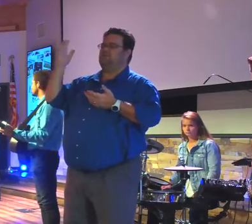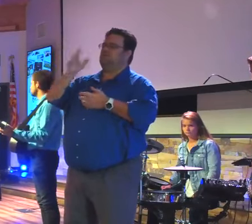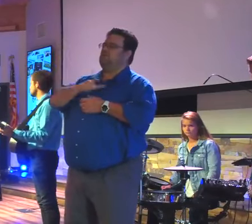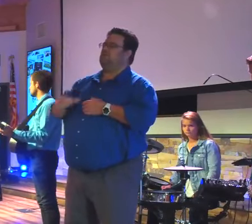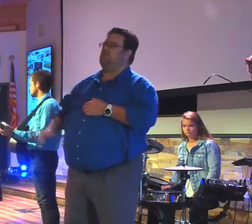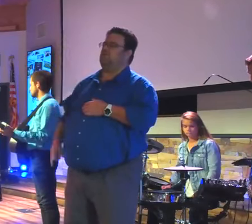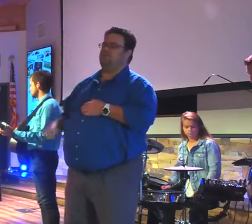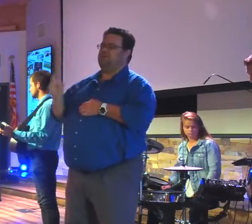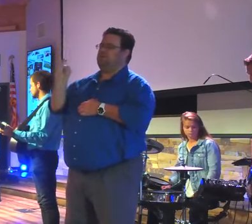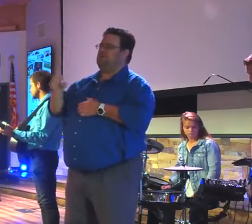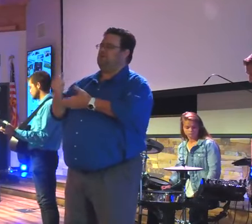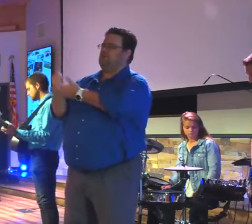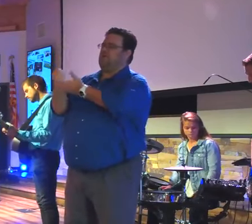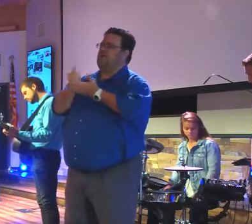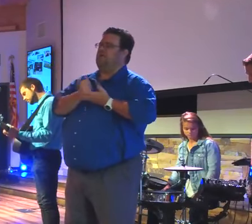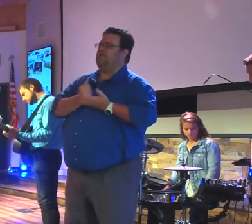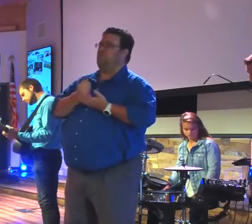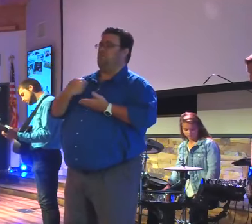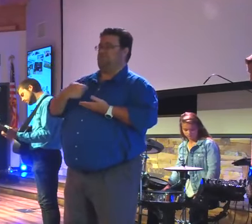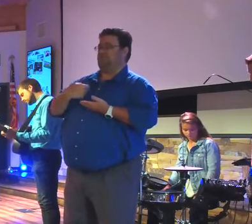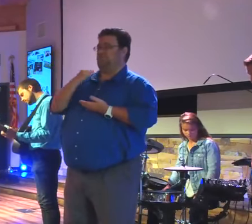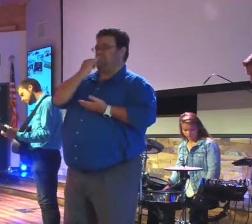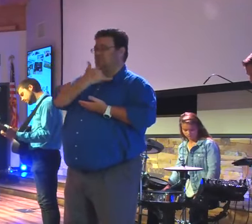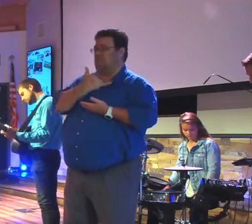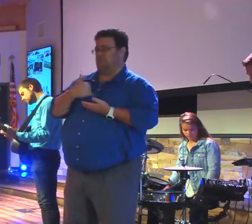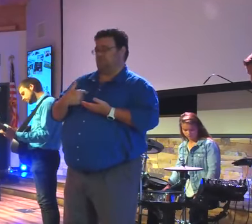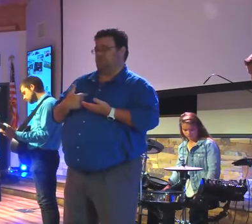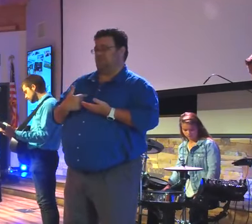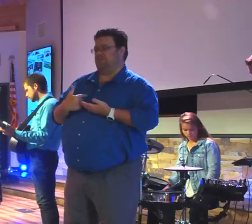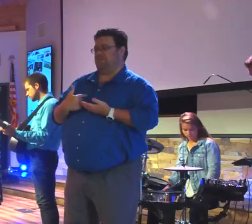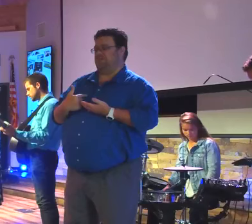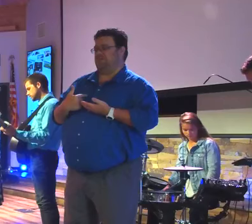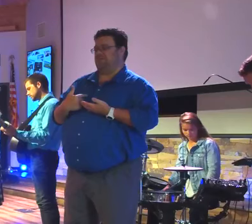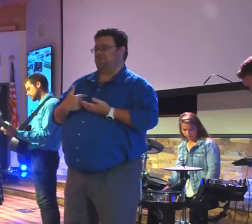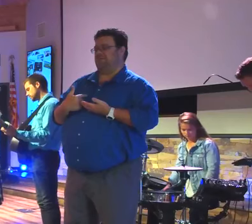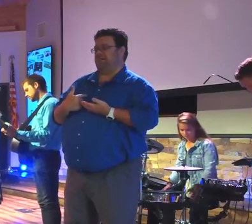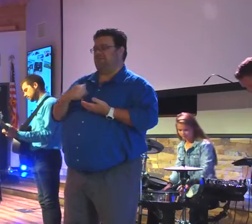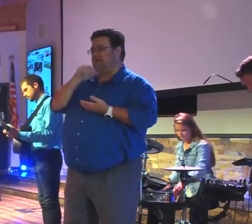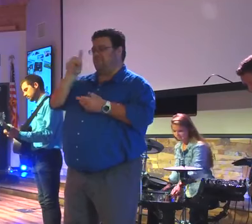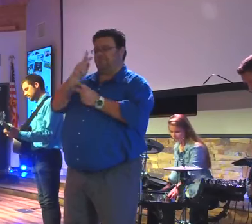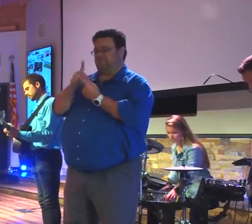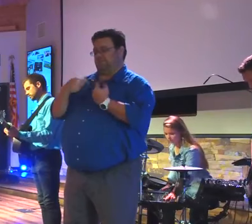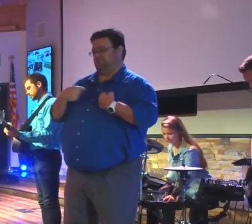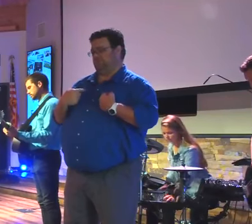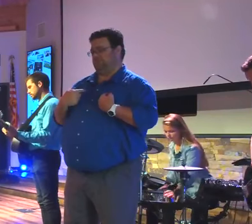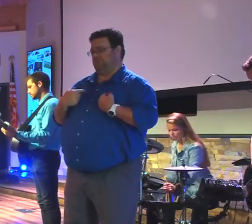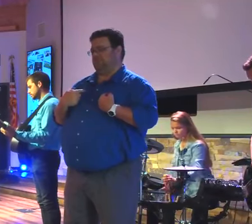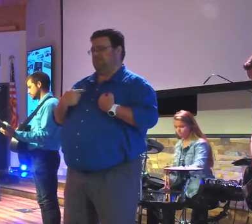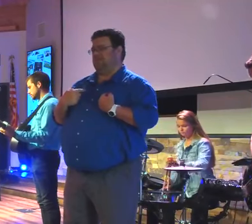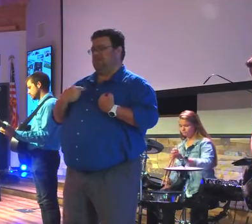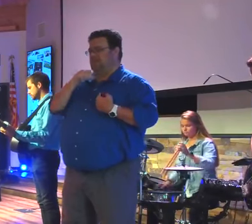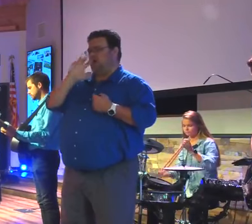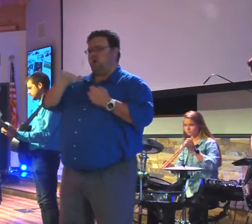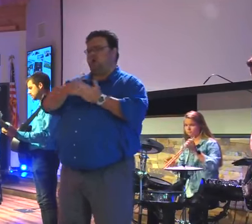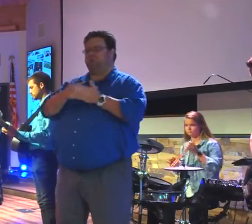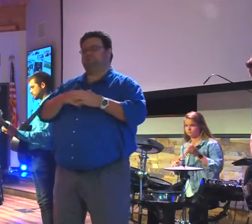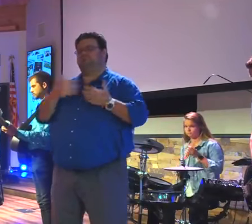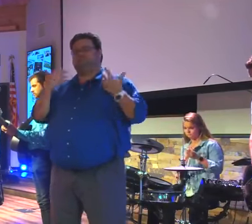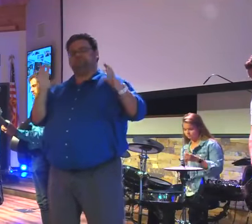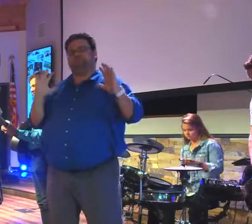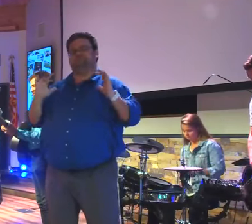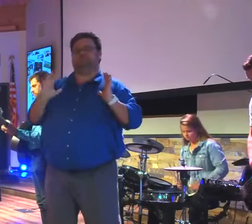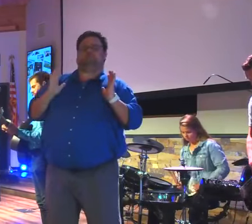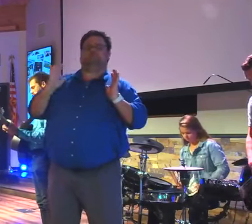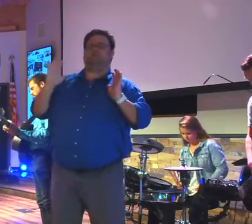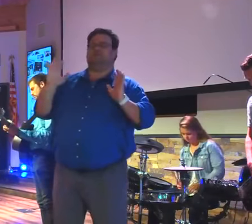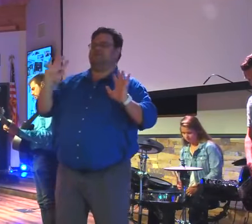we need your help because we are flawed. We're so imperfect. And none of us in here have it all together. Lord, we're